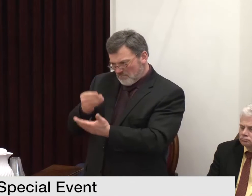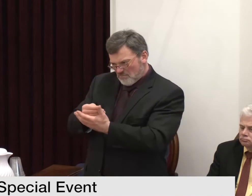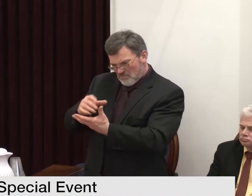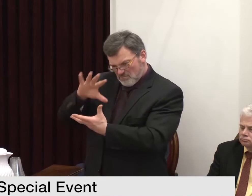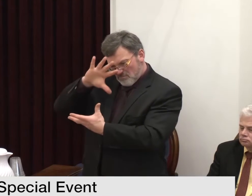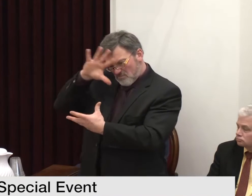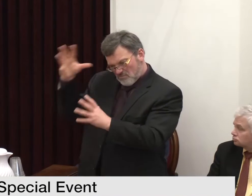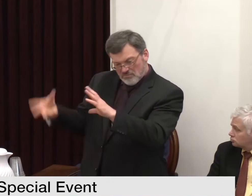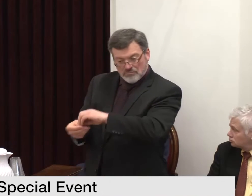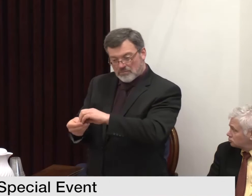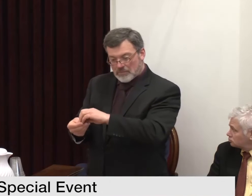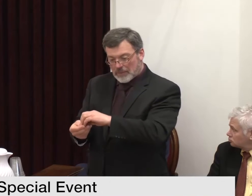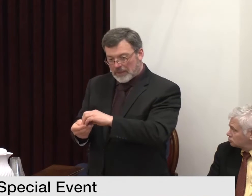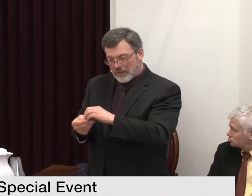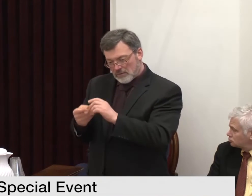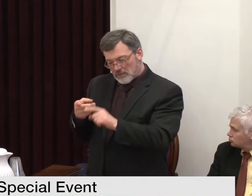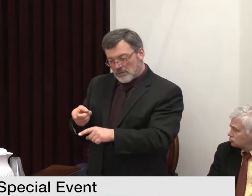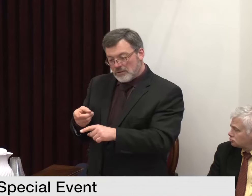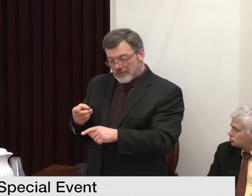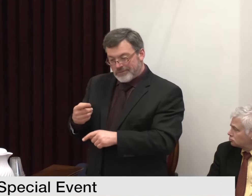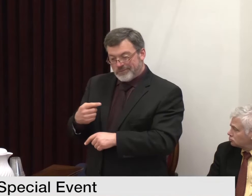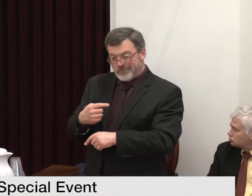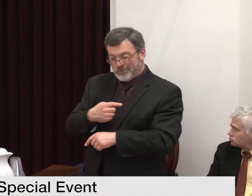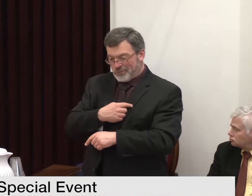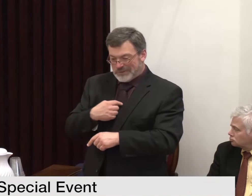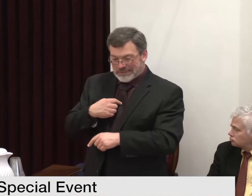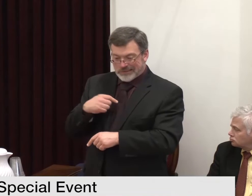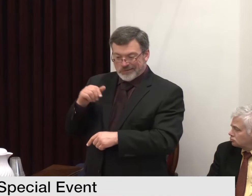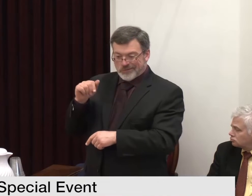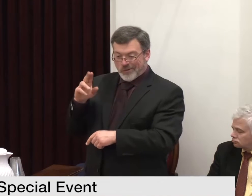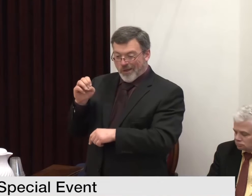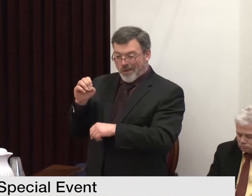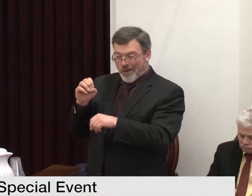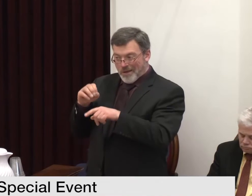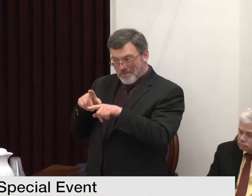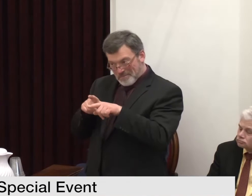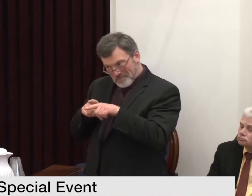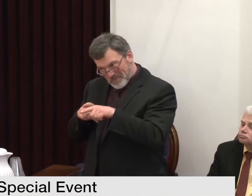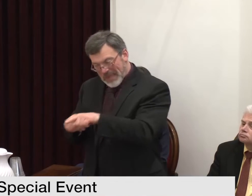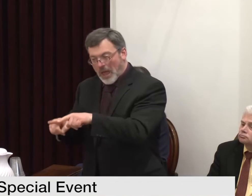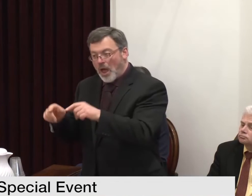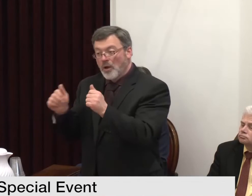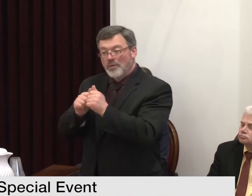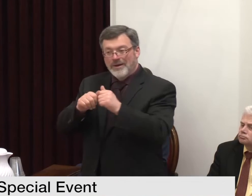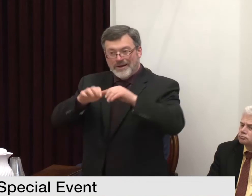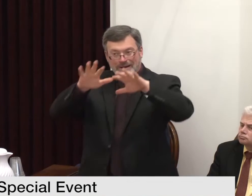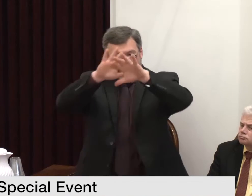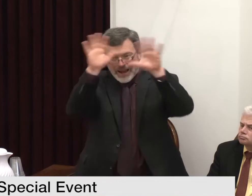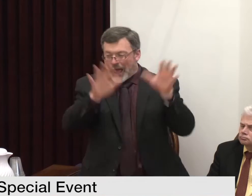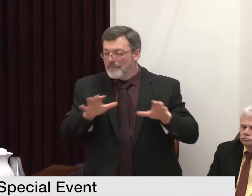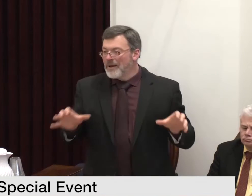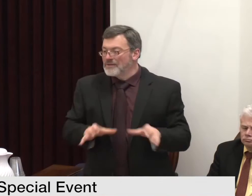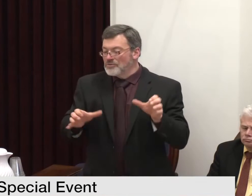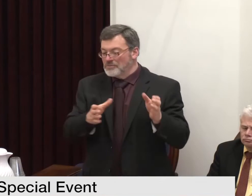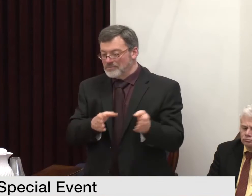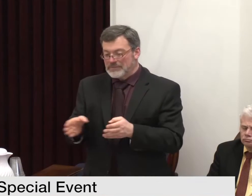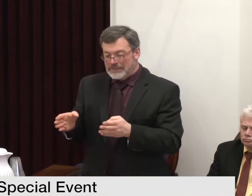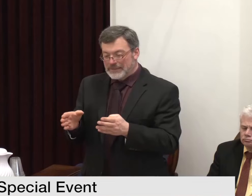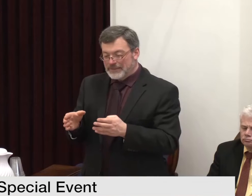We should align it with a climate action plan, because these issues go hand in hand, and a